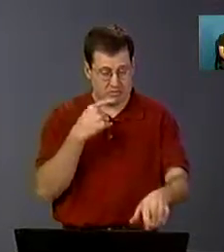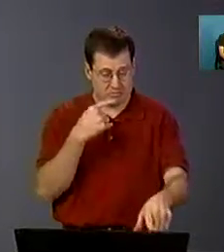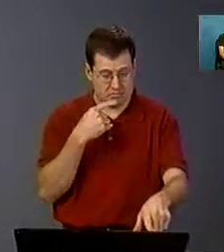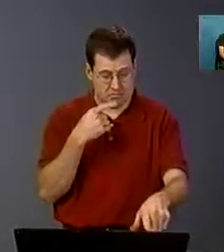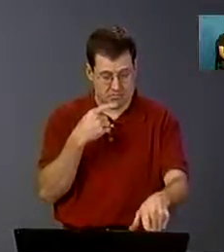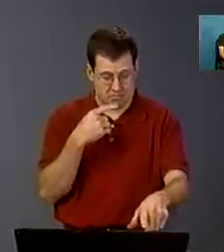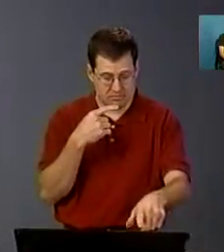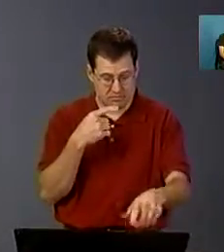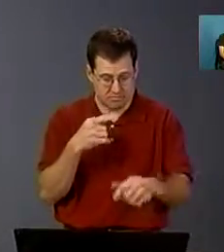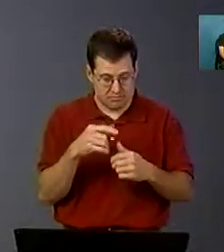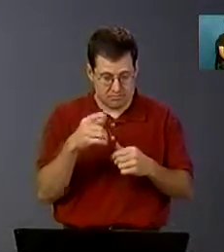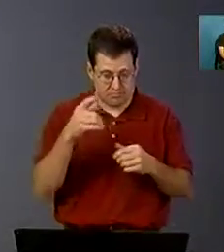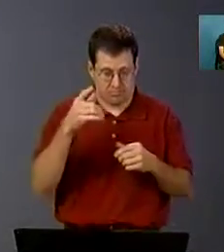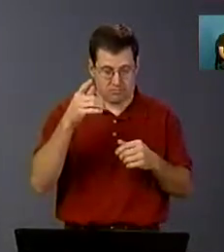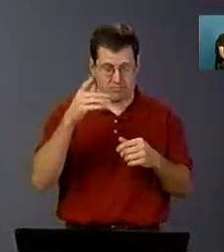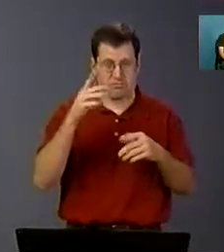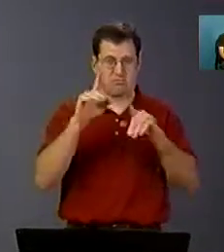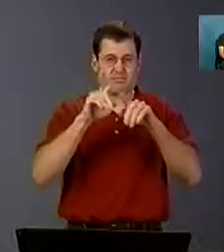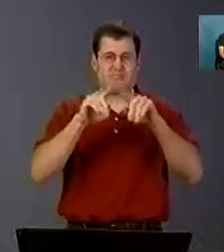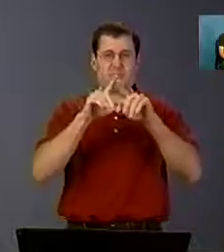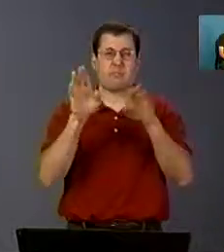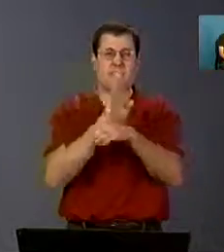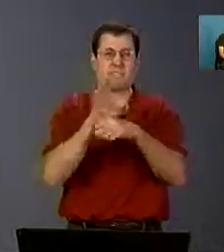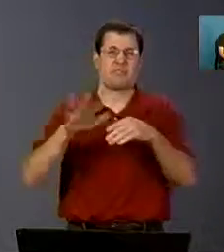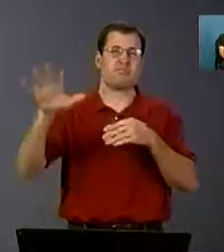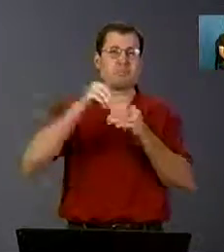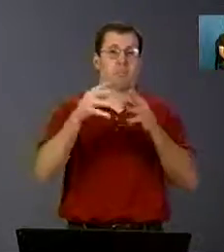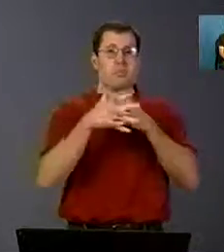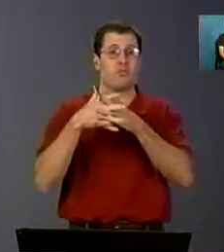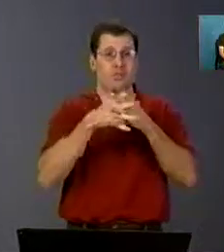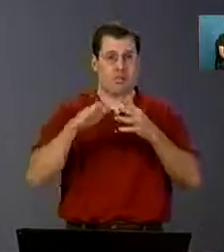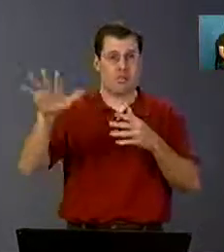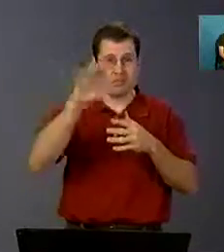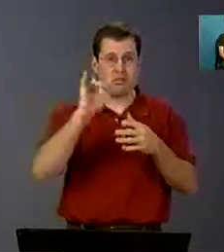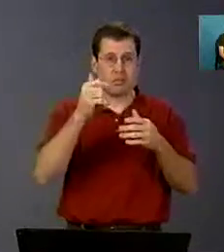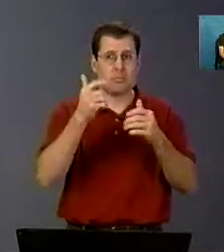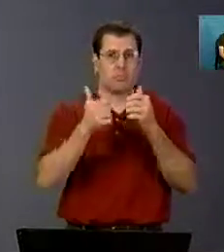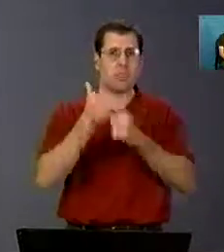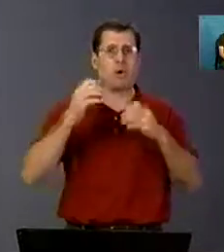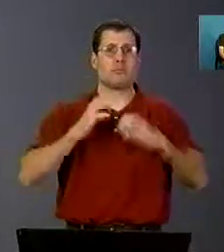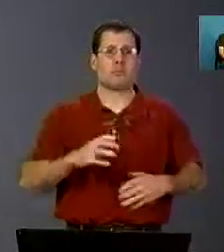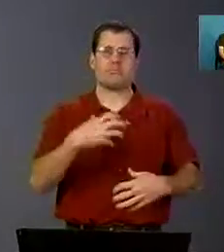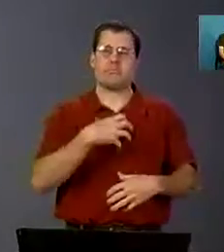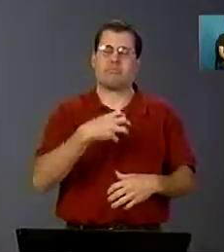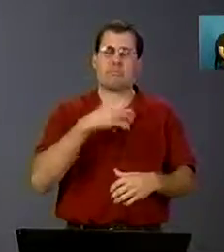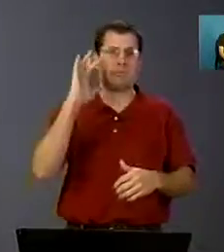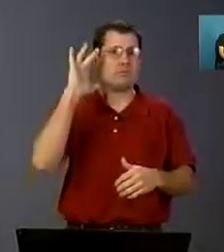Sometimes you can look in the yellow pages. You can also look online to find businesses in America.